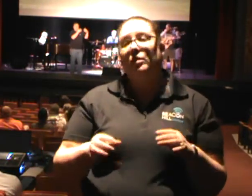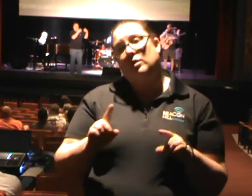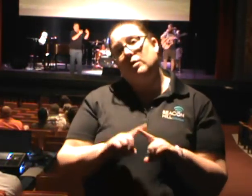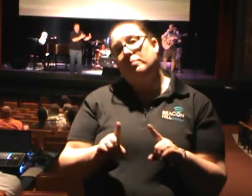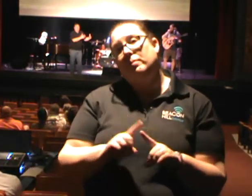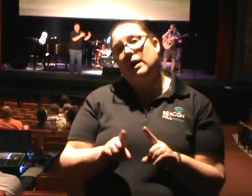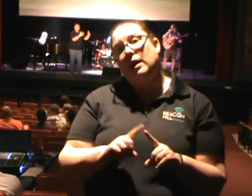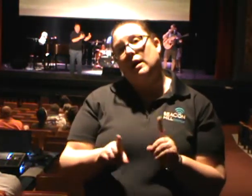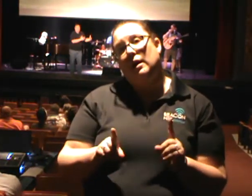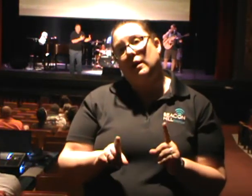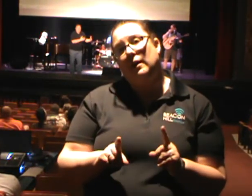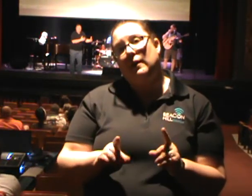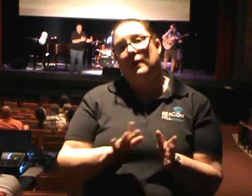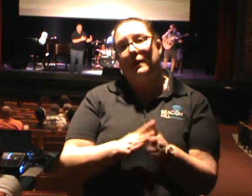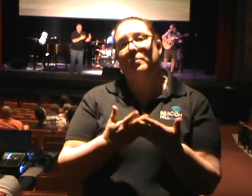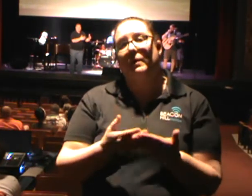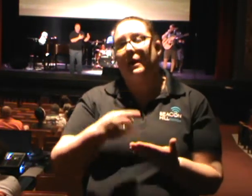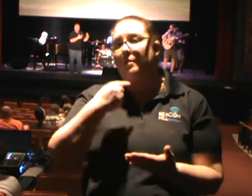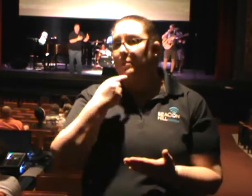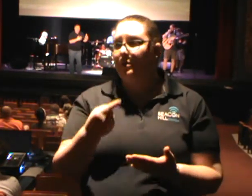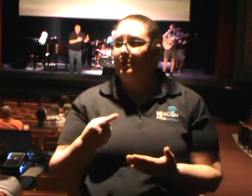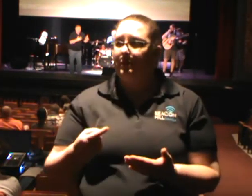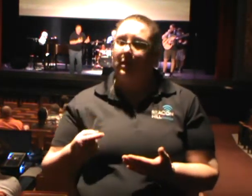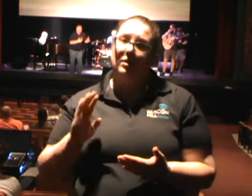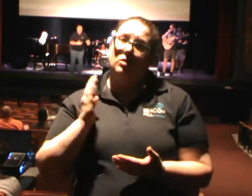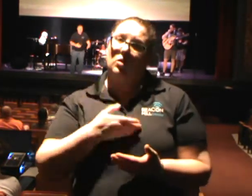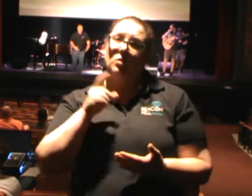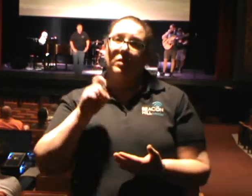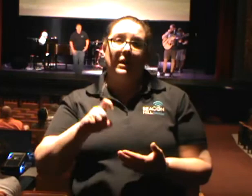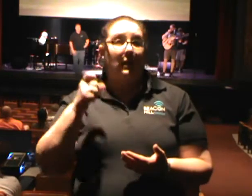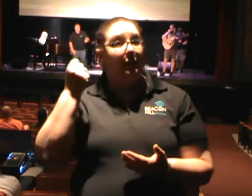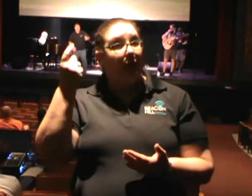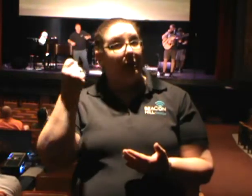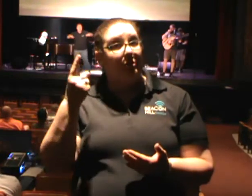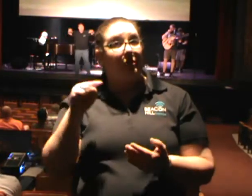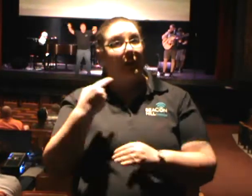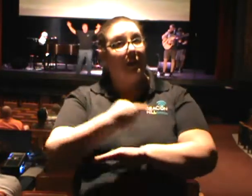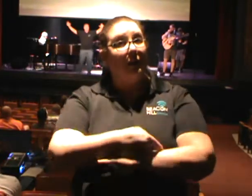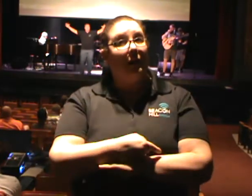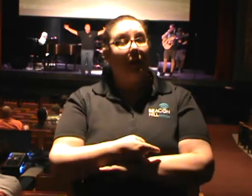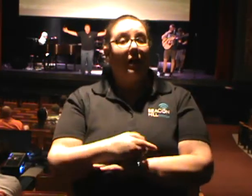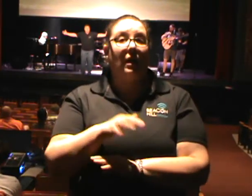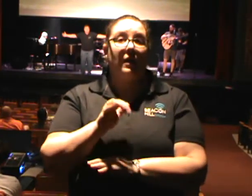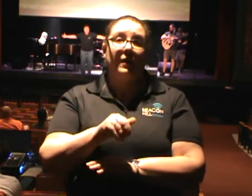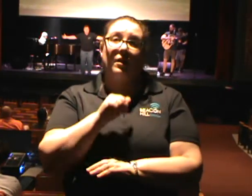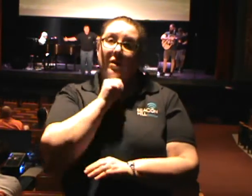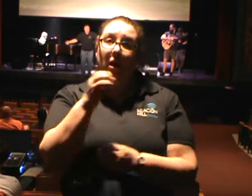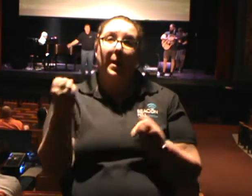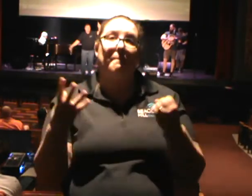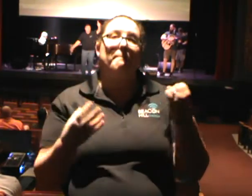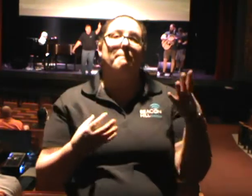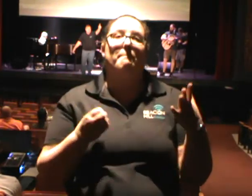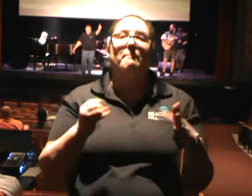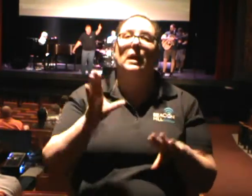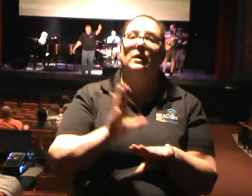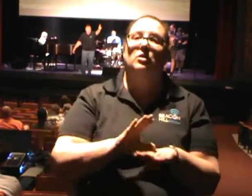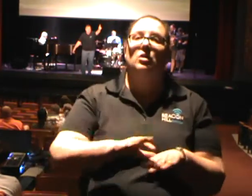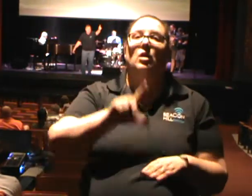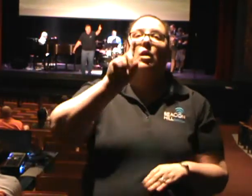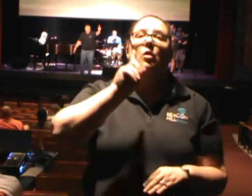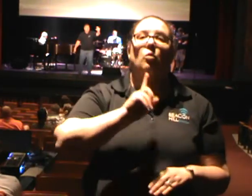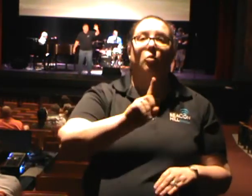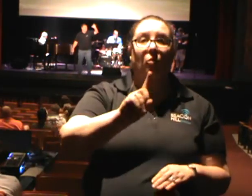what the Word is saying here that we need to understand today is that there are not many churches. There is one